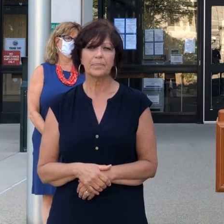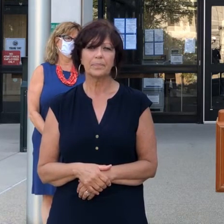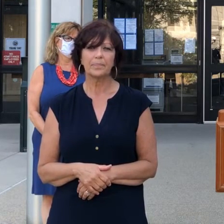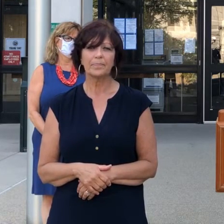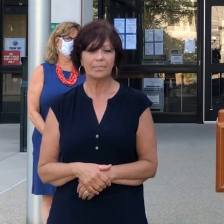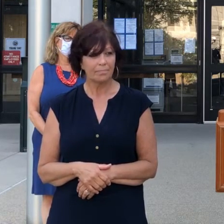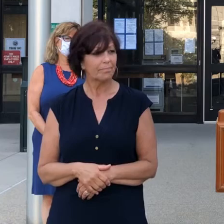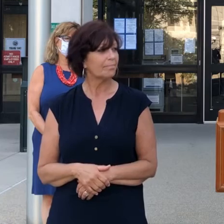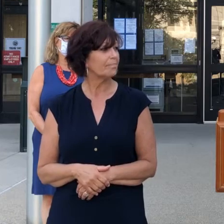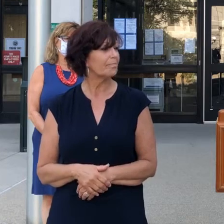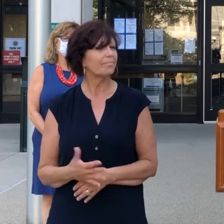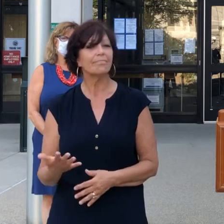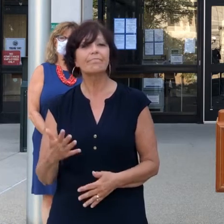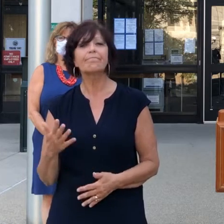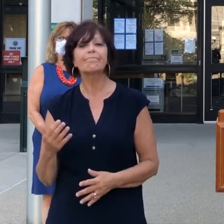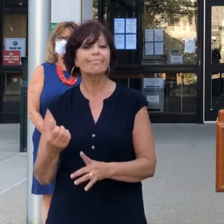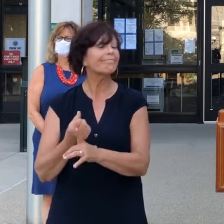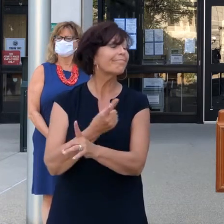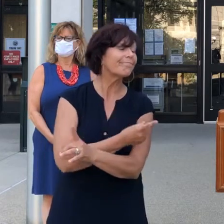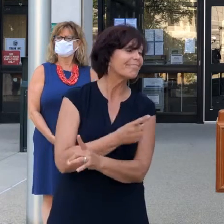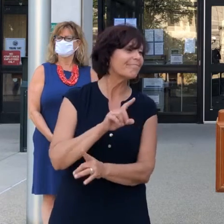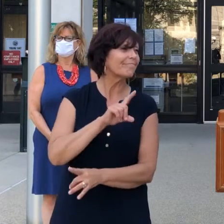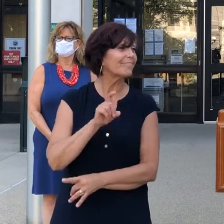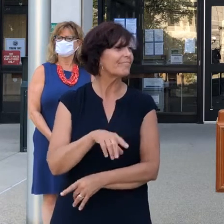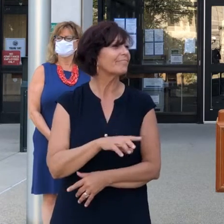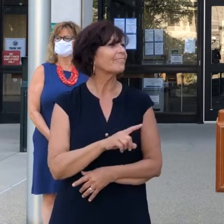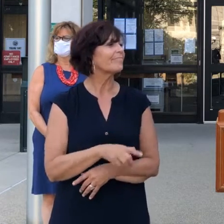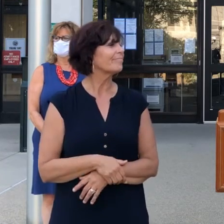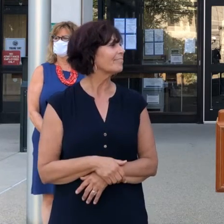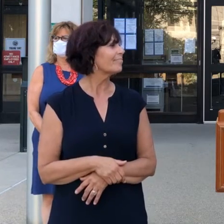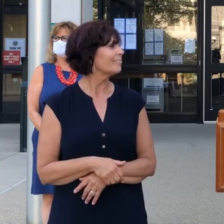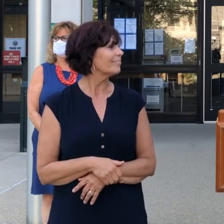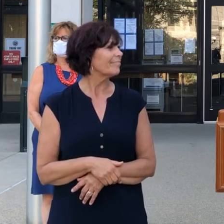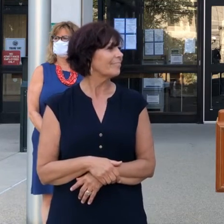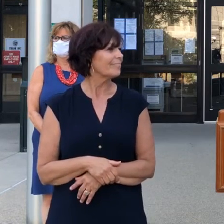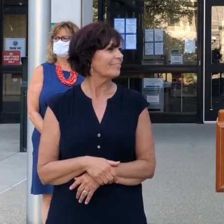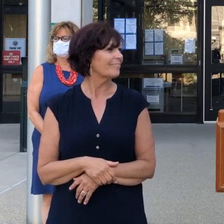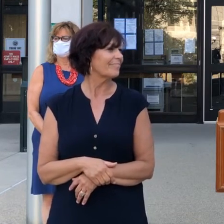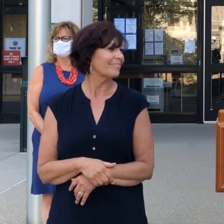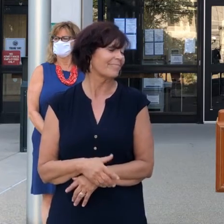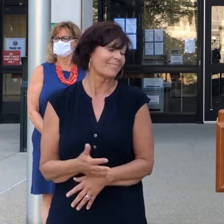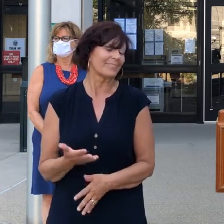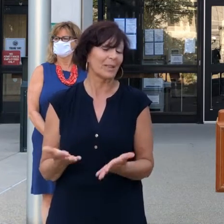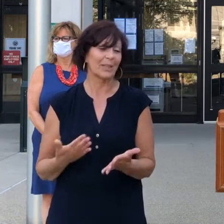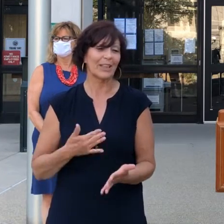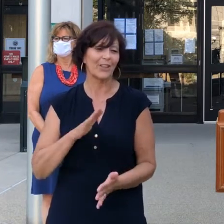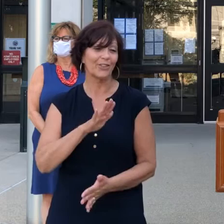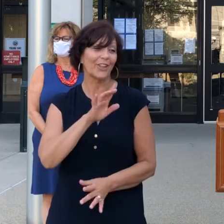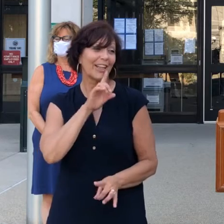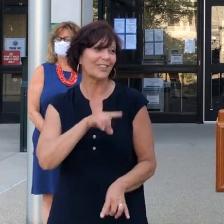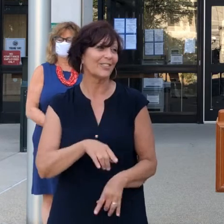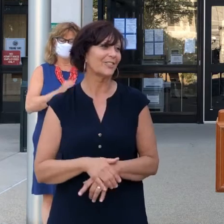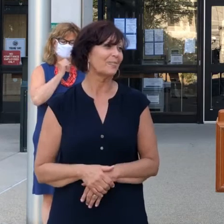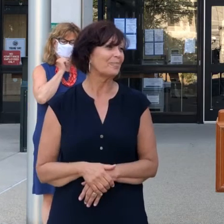Glad to answer any off-topic questions. Don't know if it'd be the answer you're looking for.